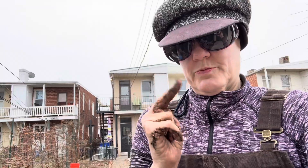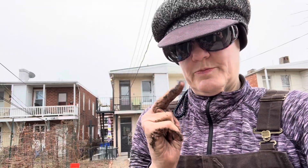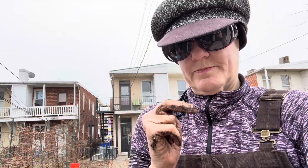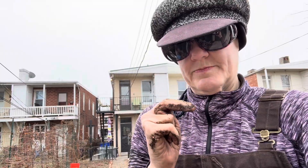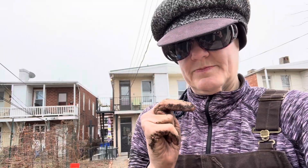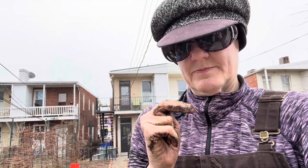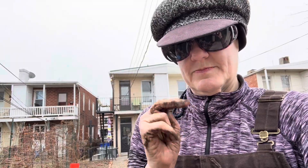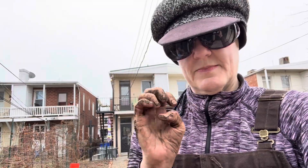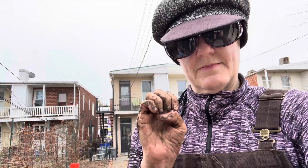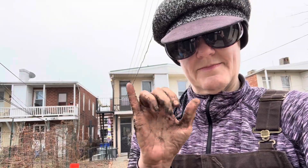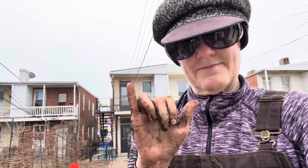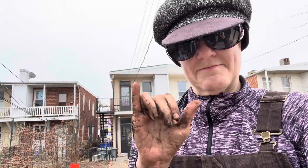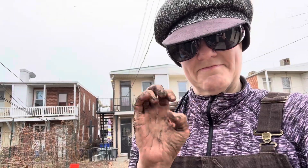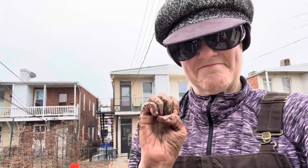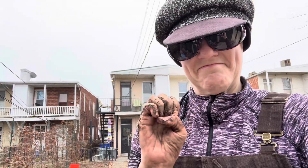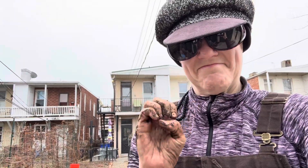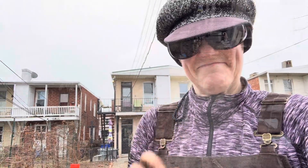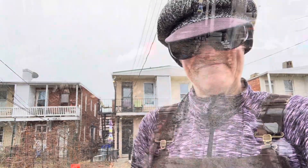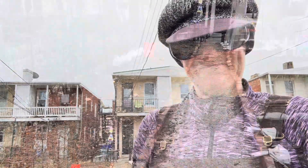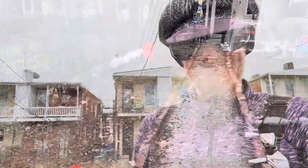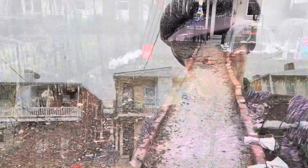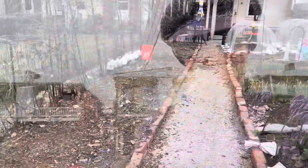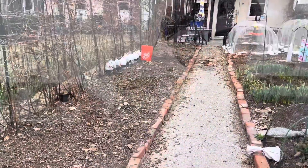powder blue or rabbit eye.